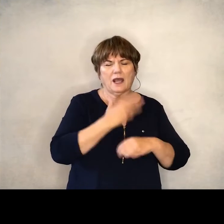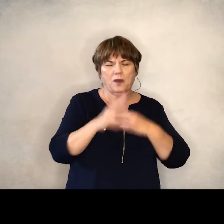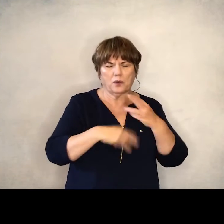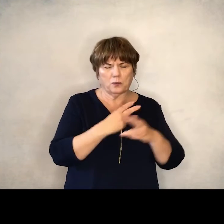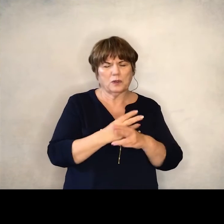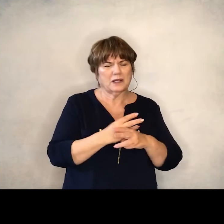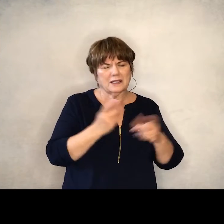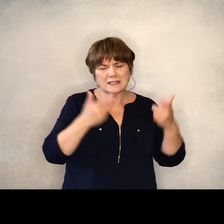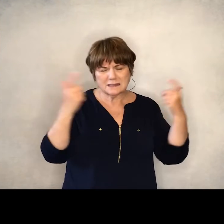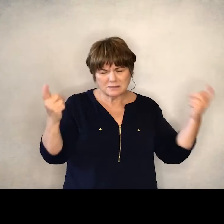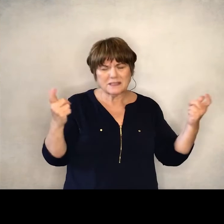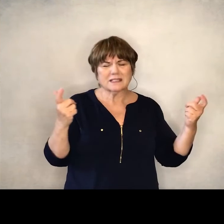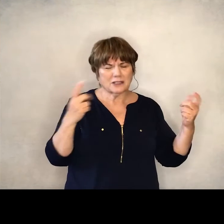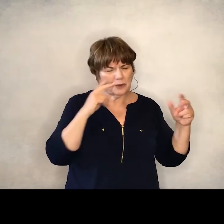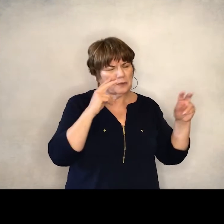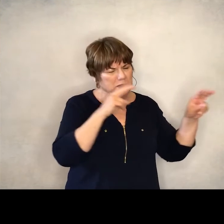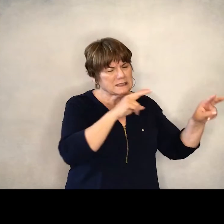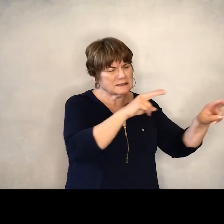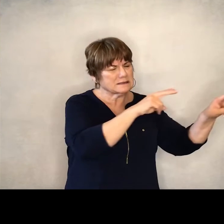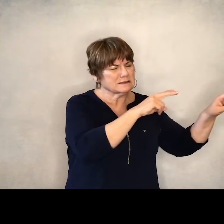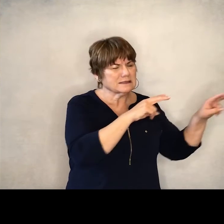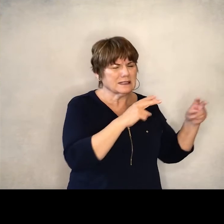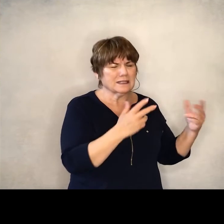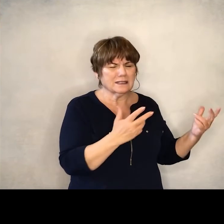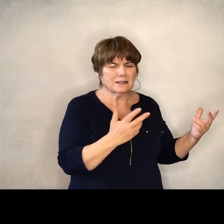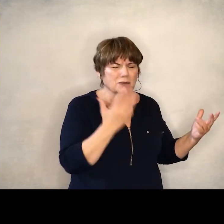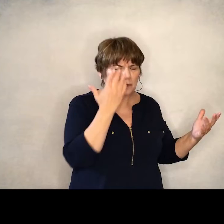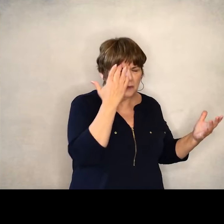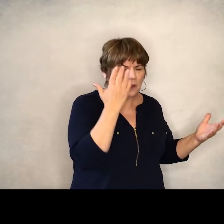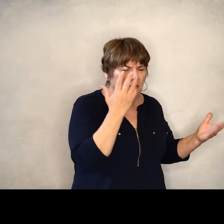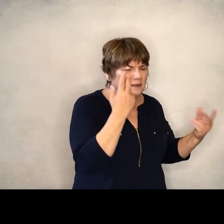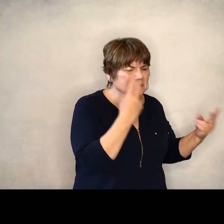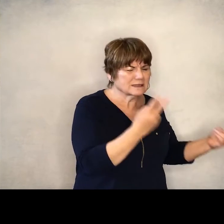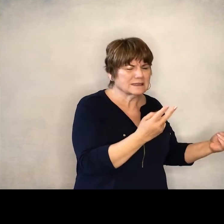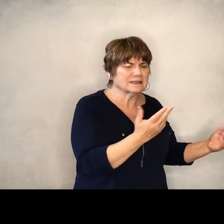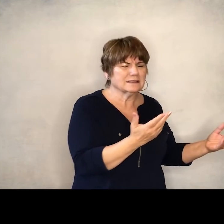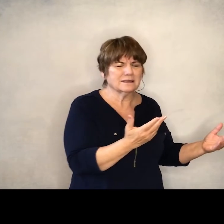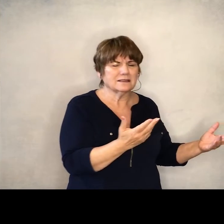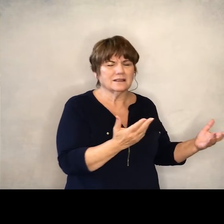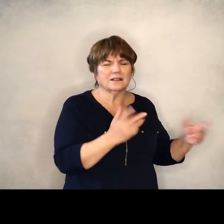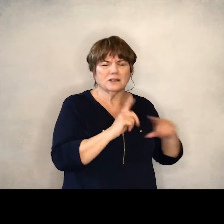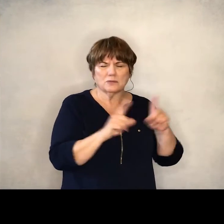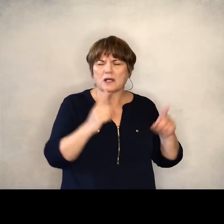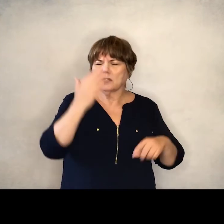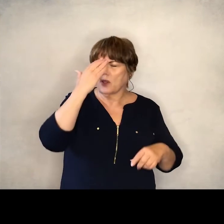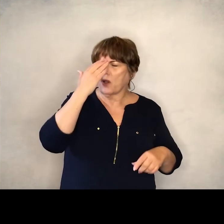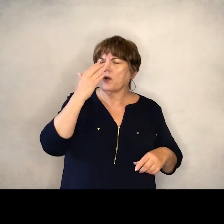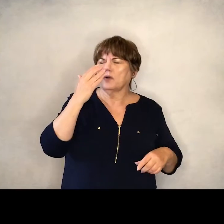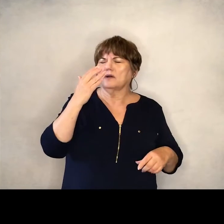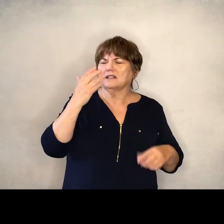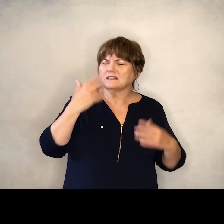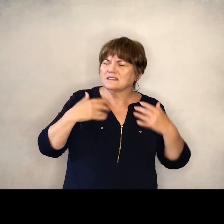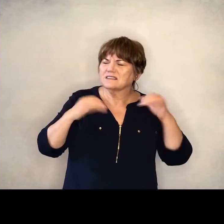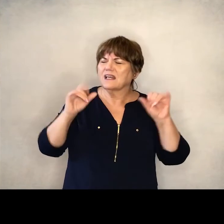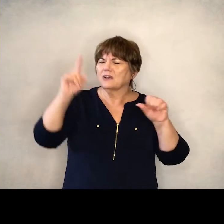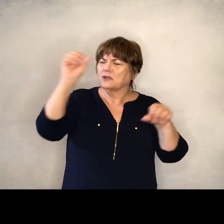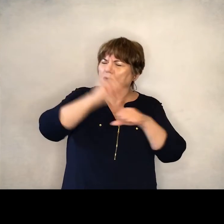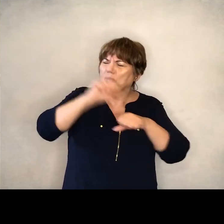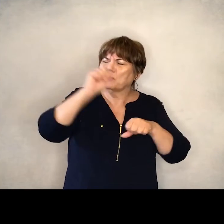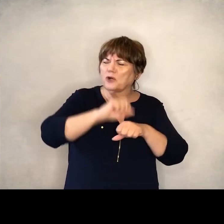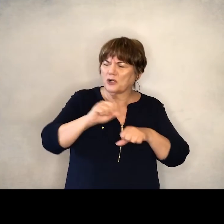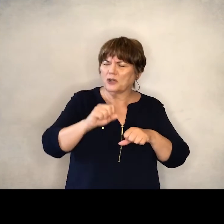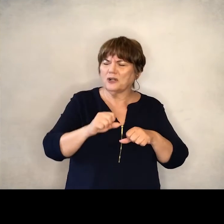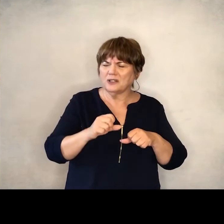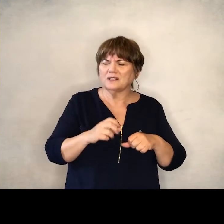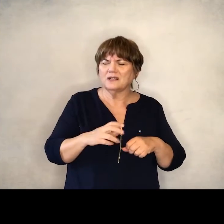it. We look at it face on for what it is. And yet we know that you still are working to bring about the redemption